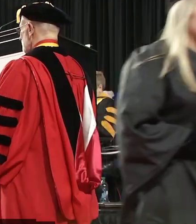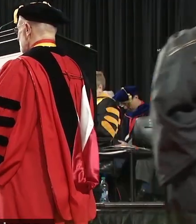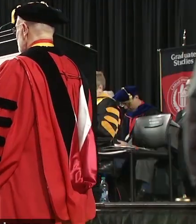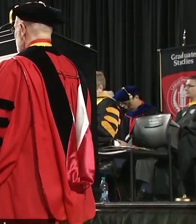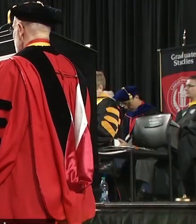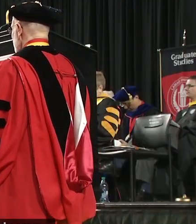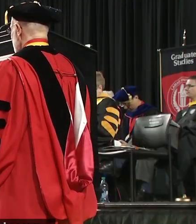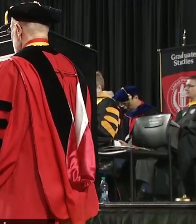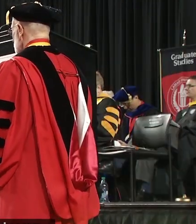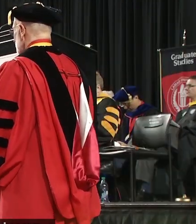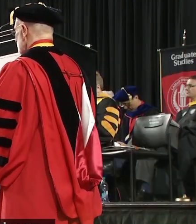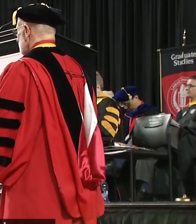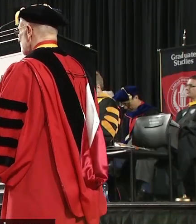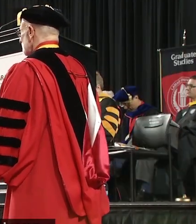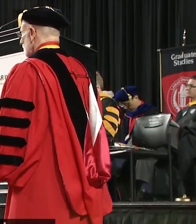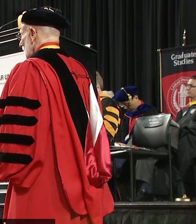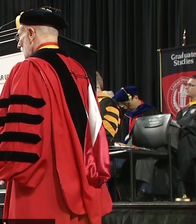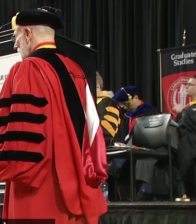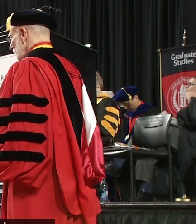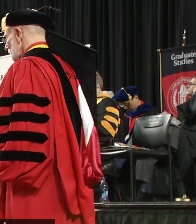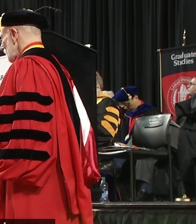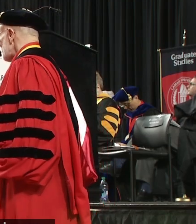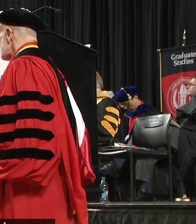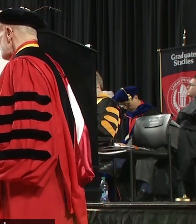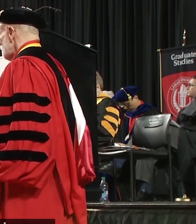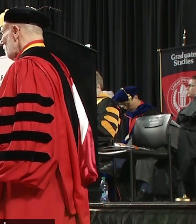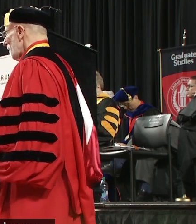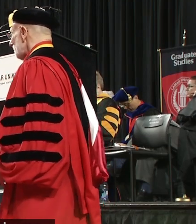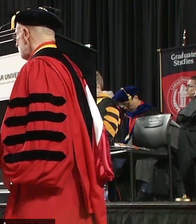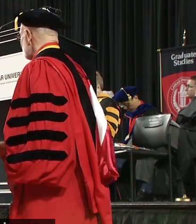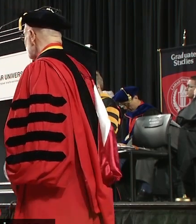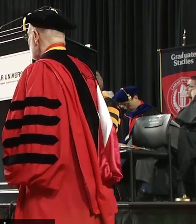Larissa Shalon Youngblood.